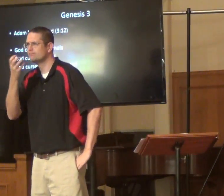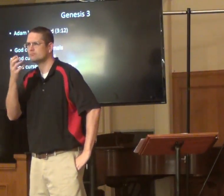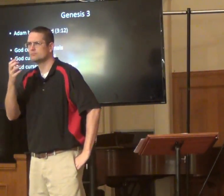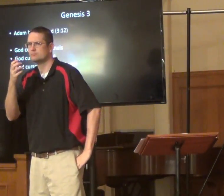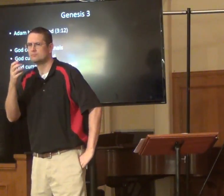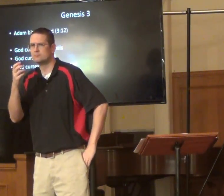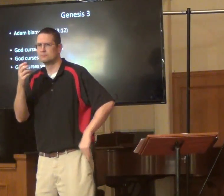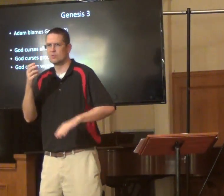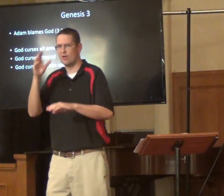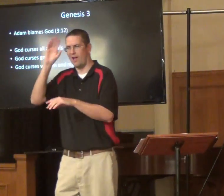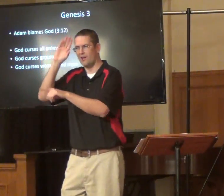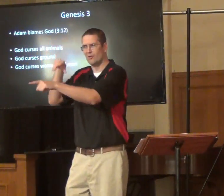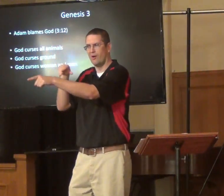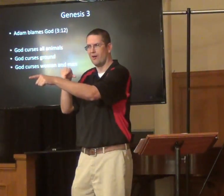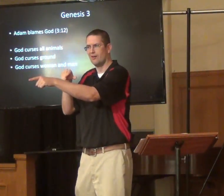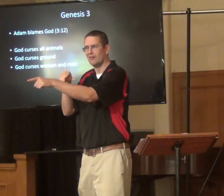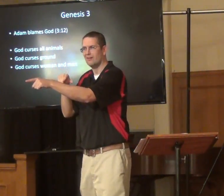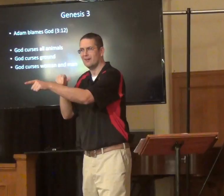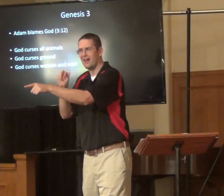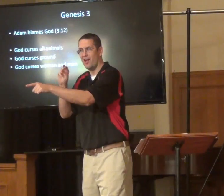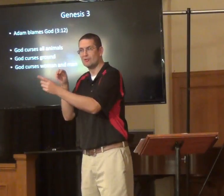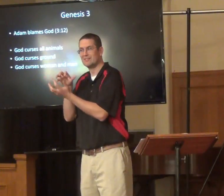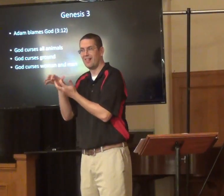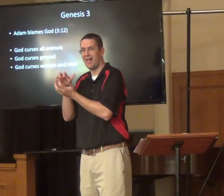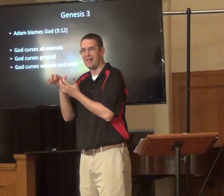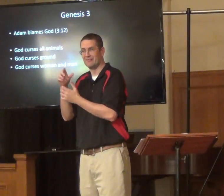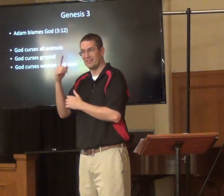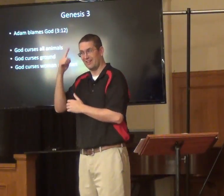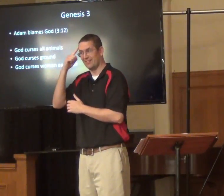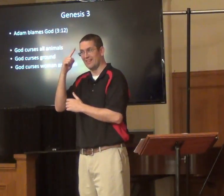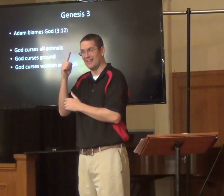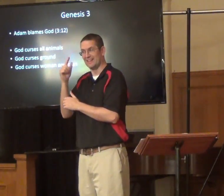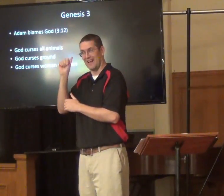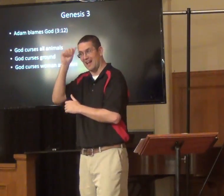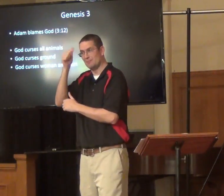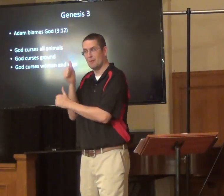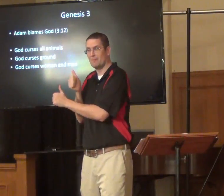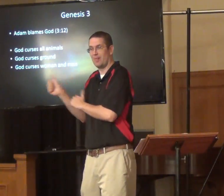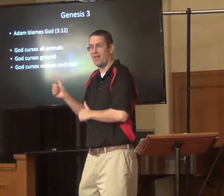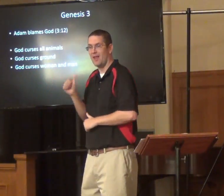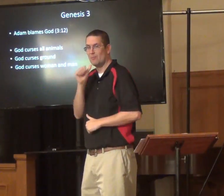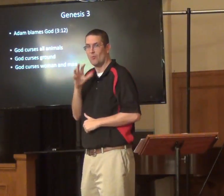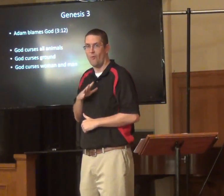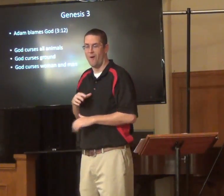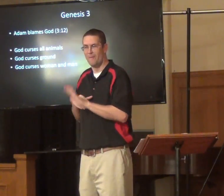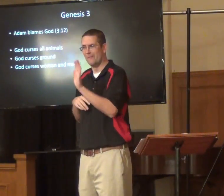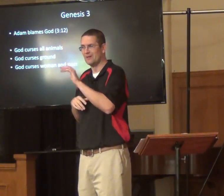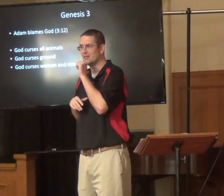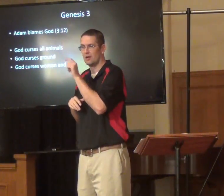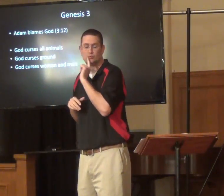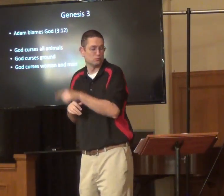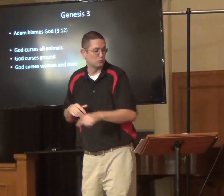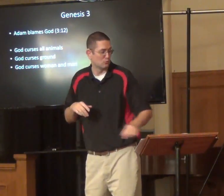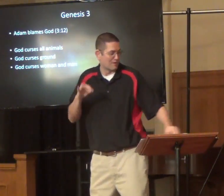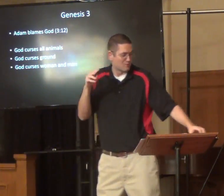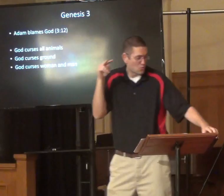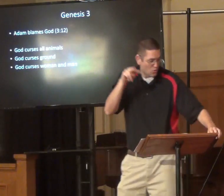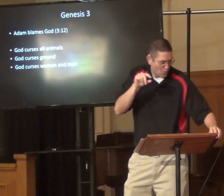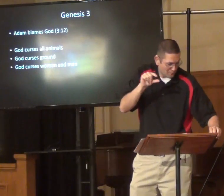and looking and hollering out, I know Aaron's laughing because Adam blamed the woman,